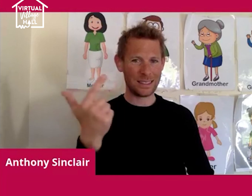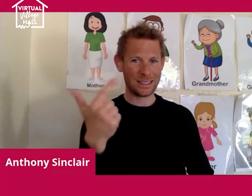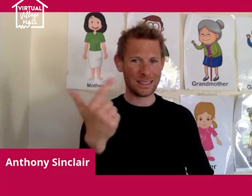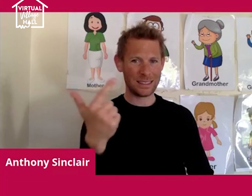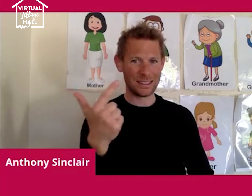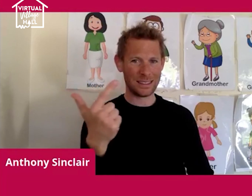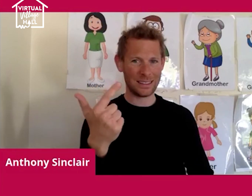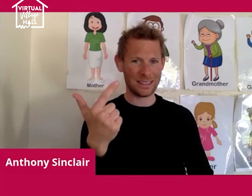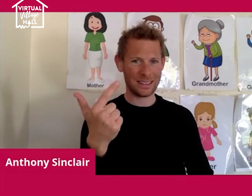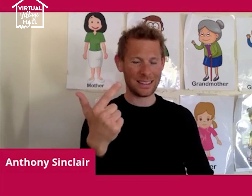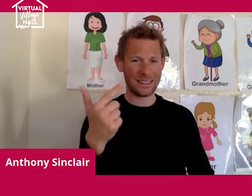17,